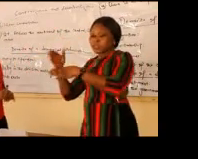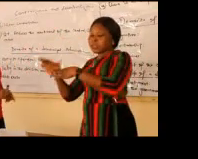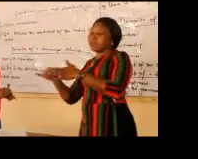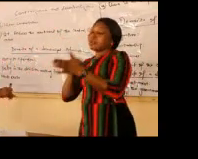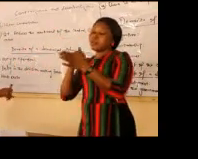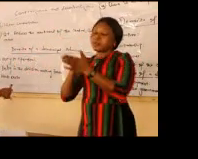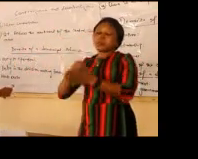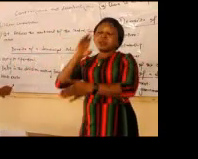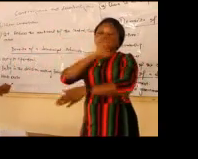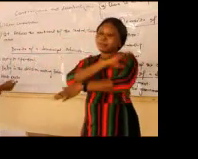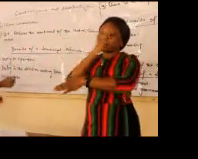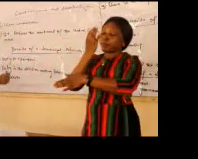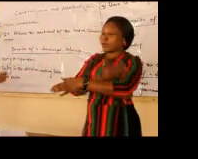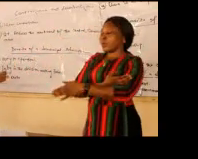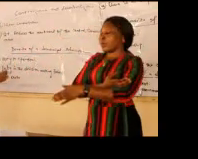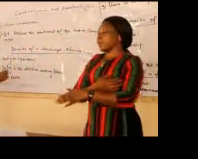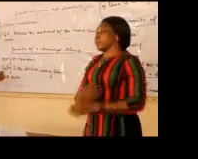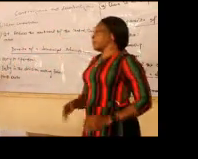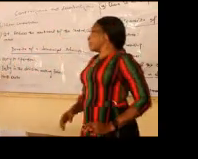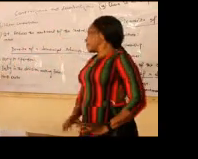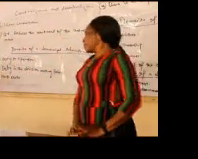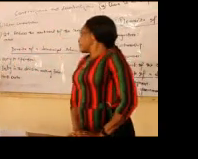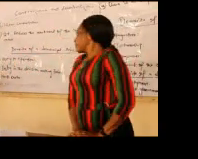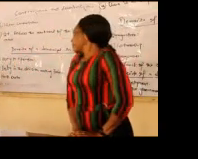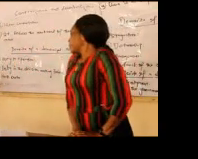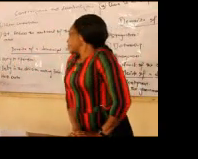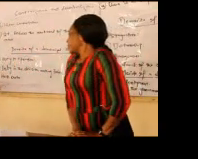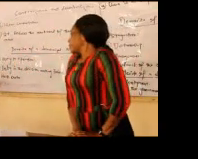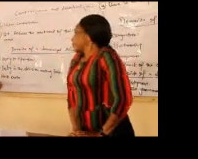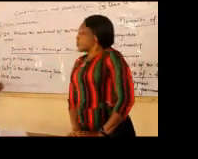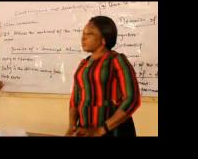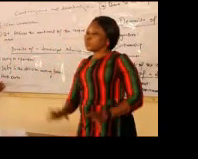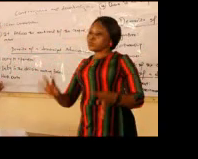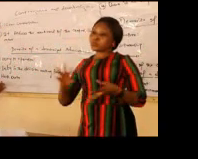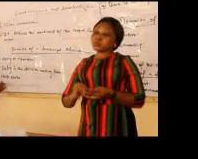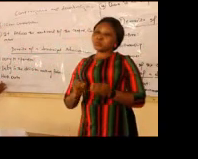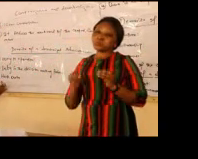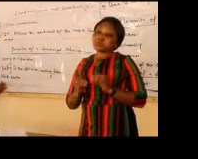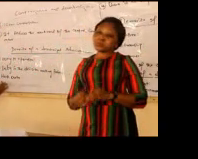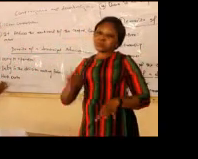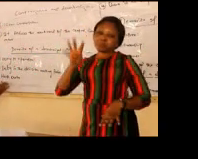of positions in government.